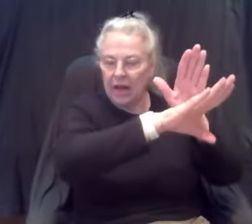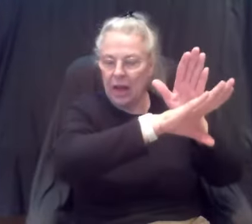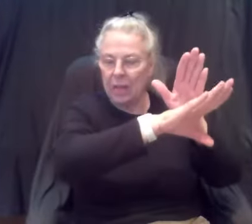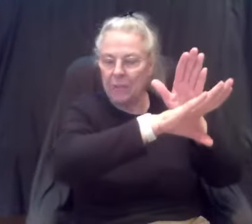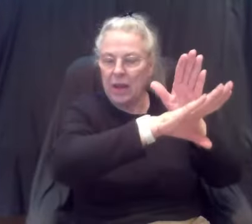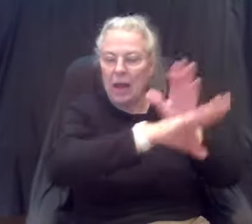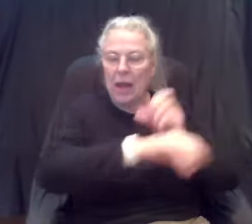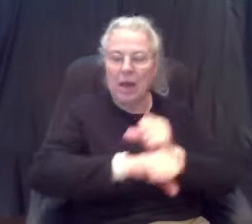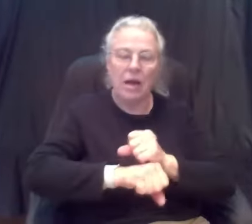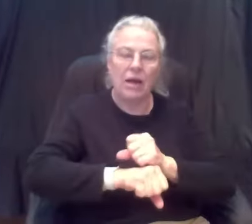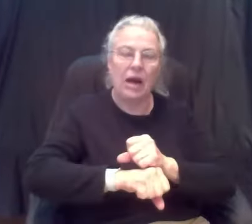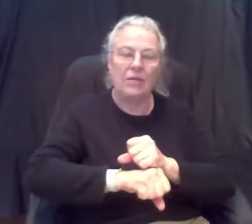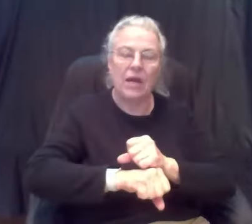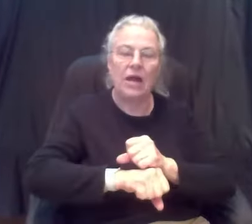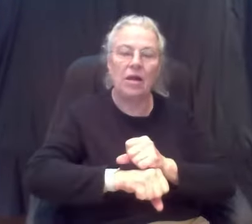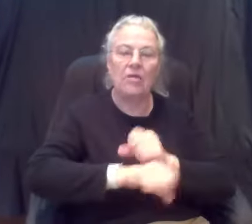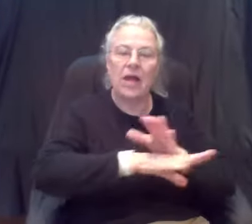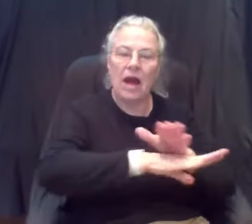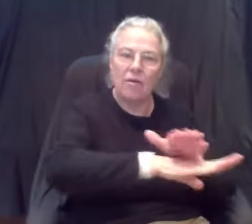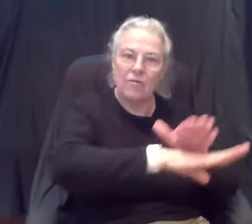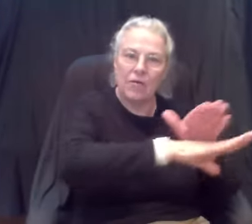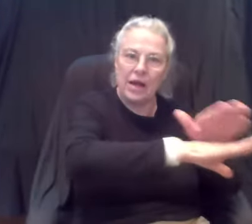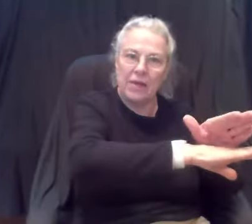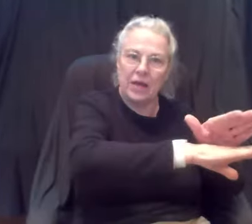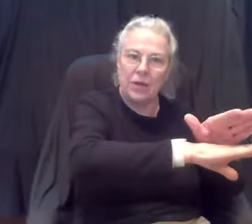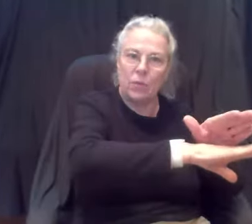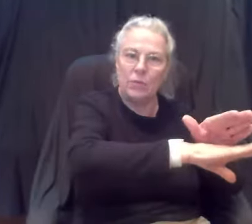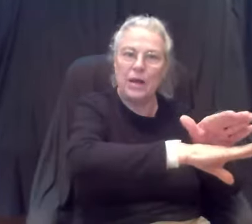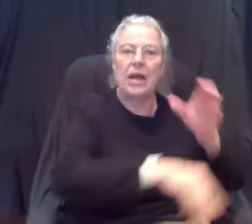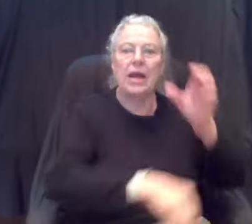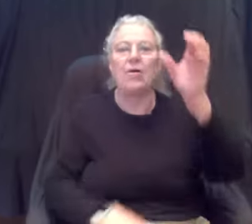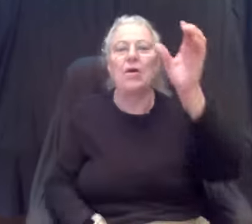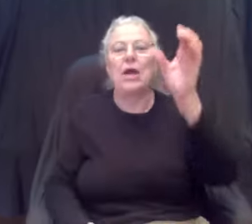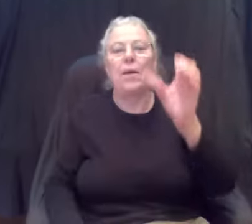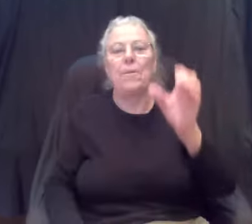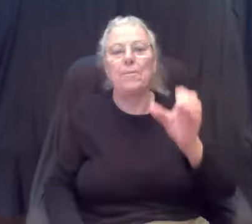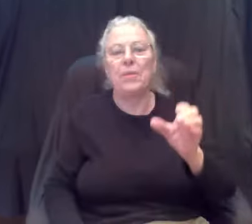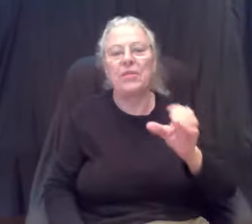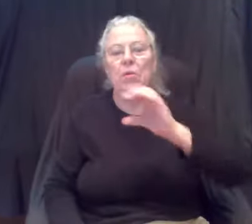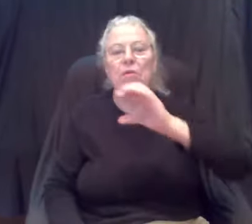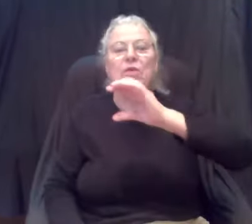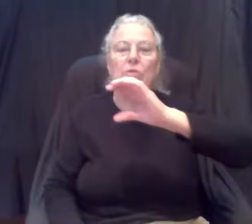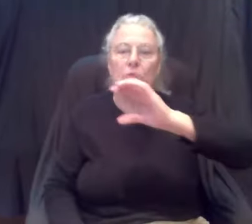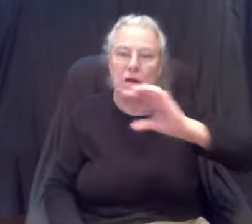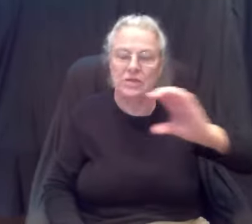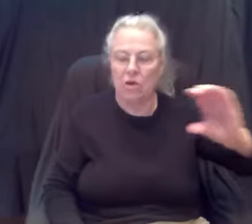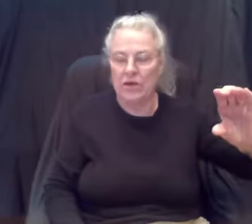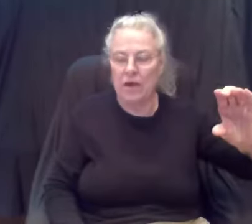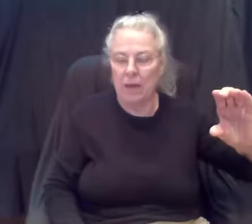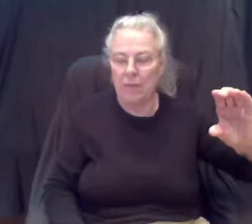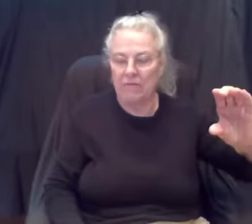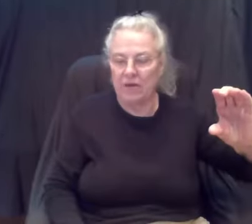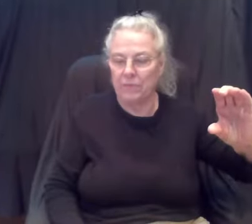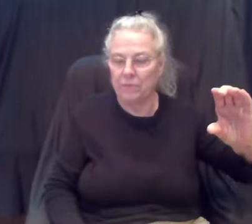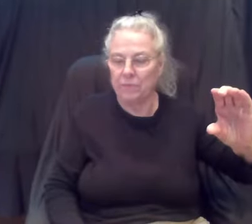up. The hill of Calvary then would be here, but then with the cross on top of it.